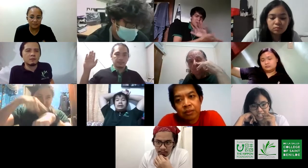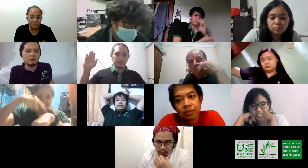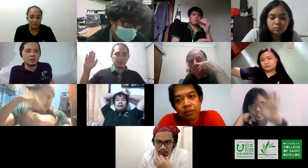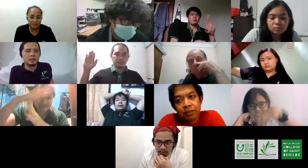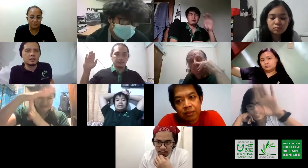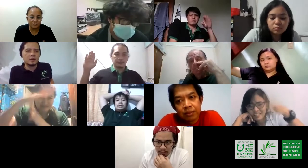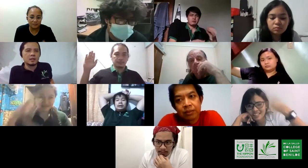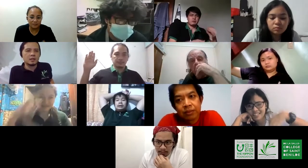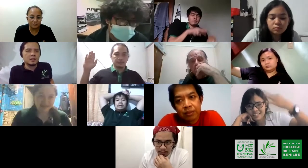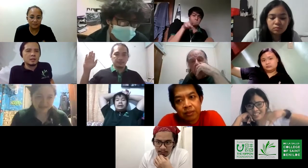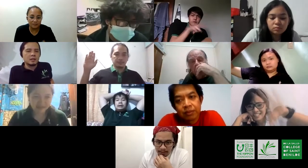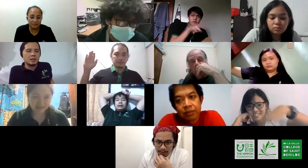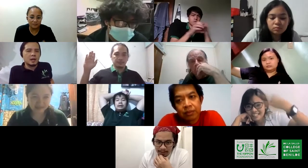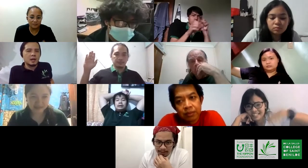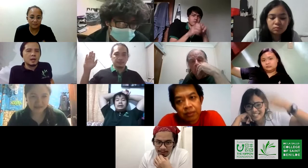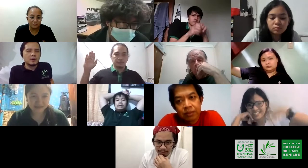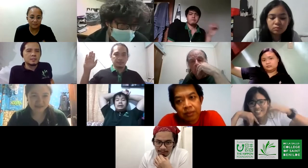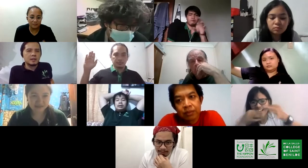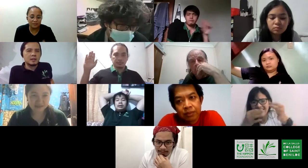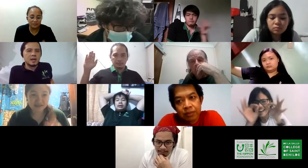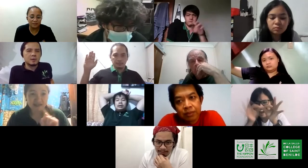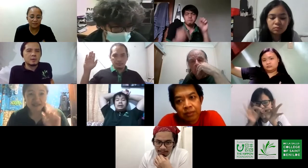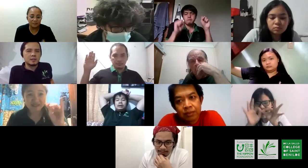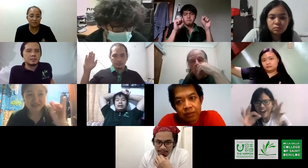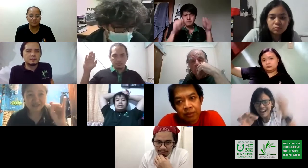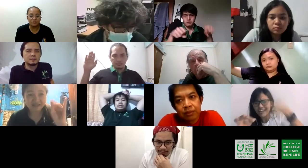already wasted enough time on this.